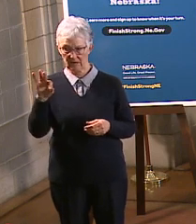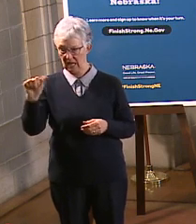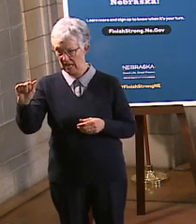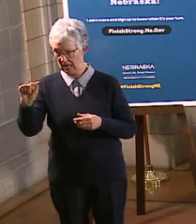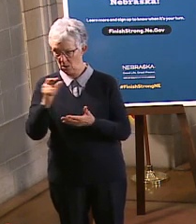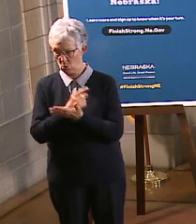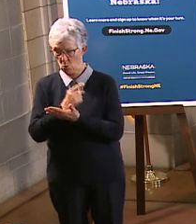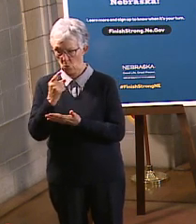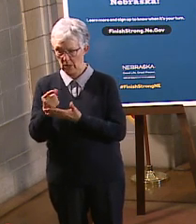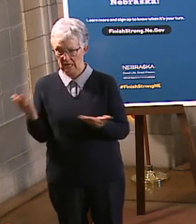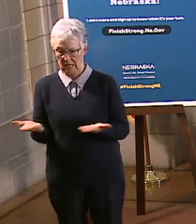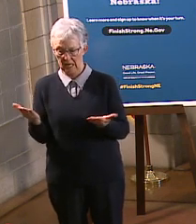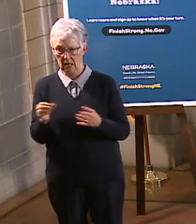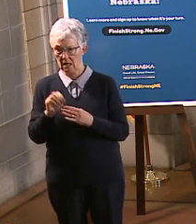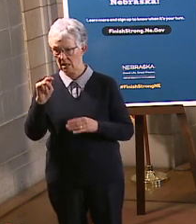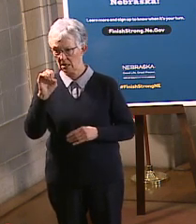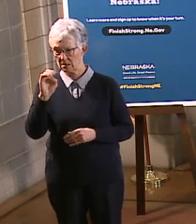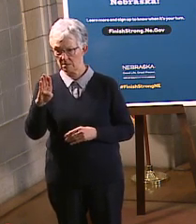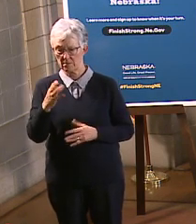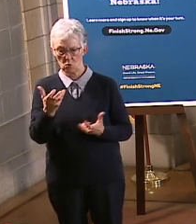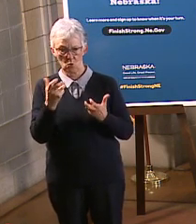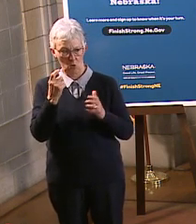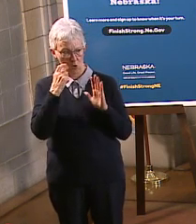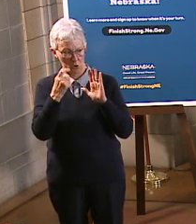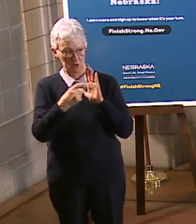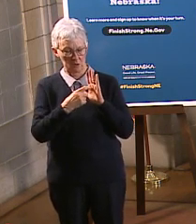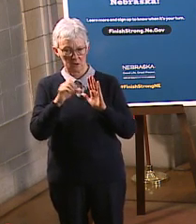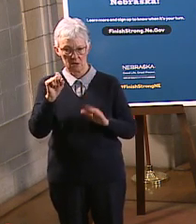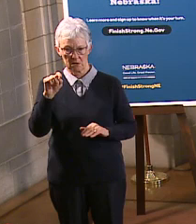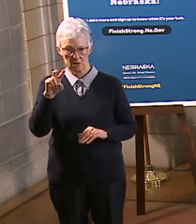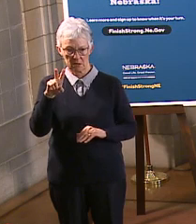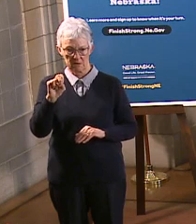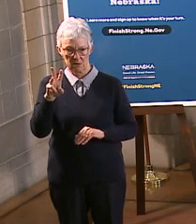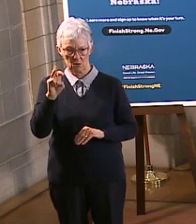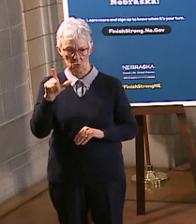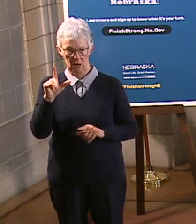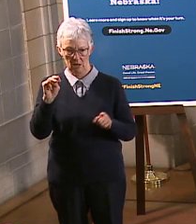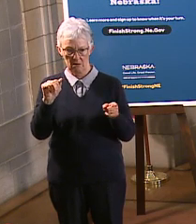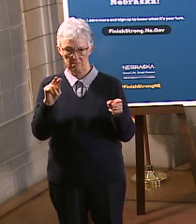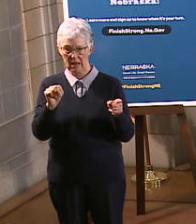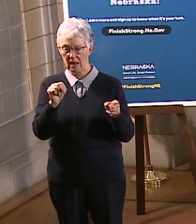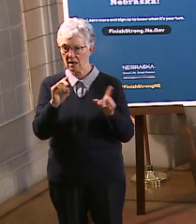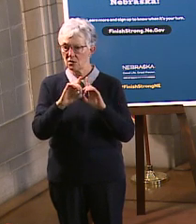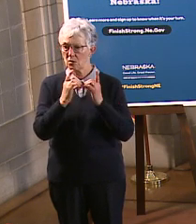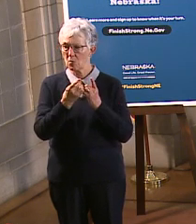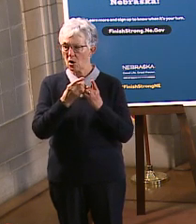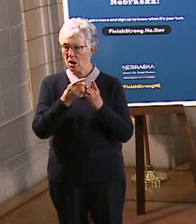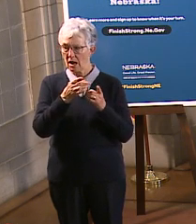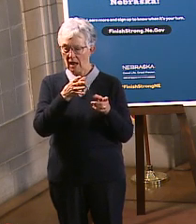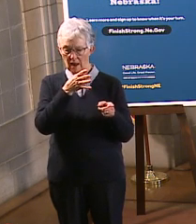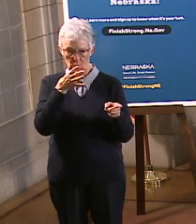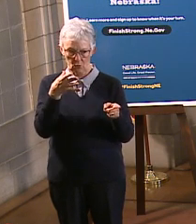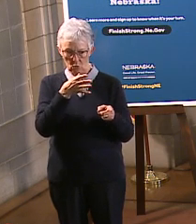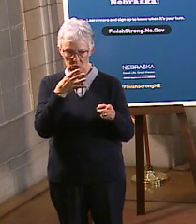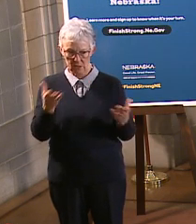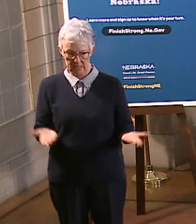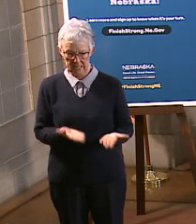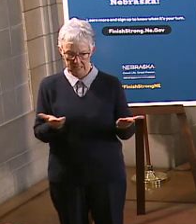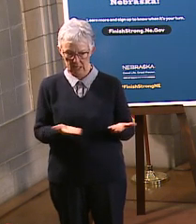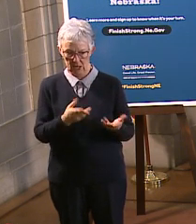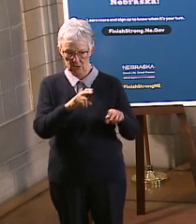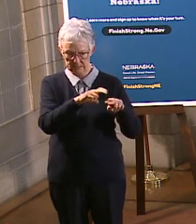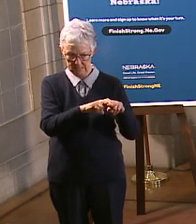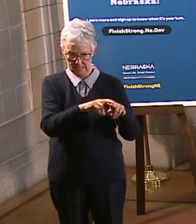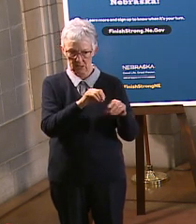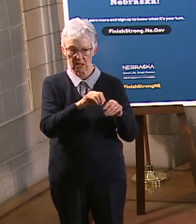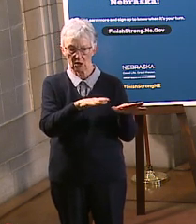couple of speakers. First of all, I want to recognize Steve Wellman, who is our Department of Agriculture, the Director for Department of Agriculture. Steve's in the audience here